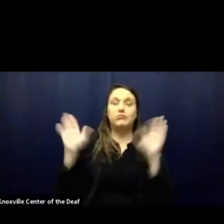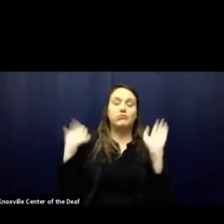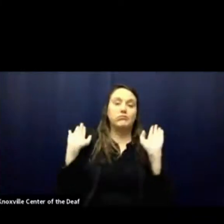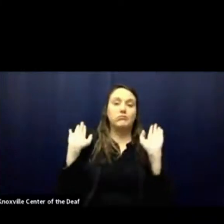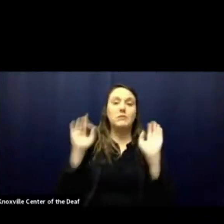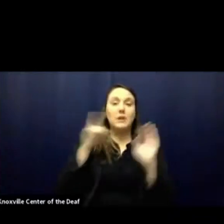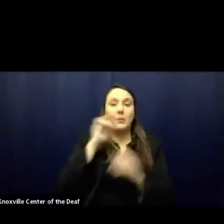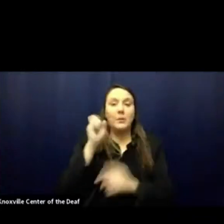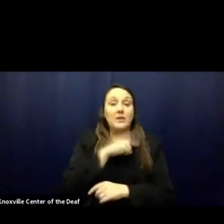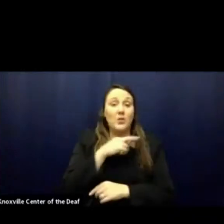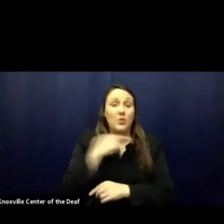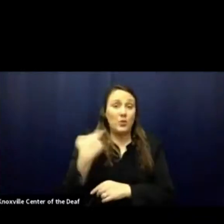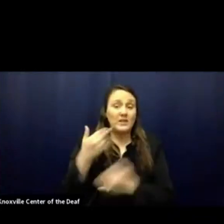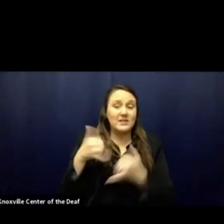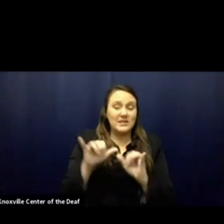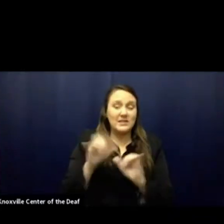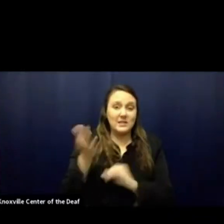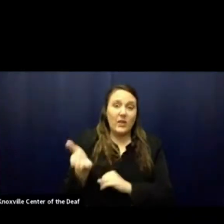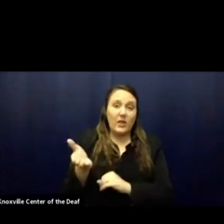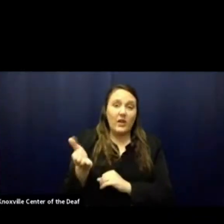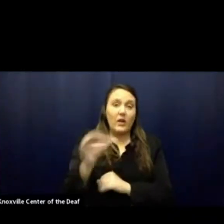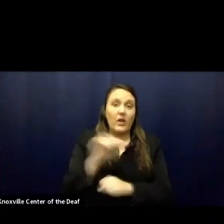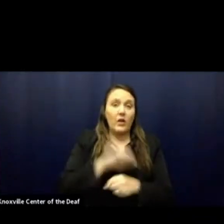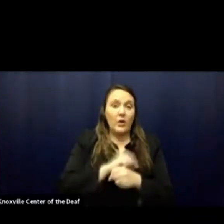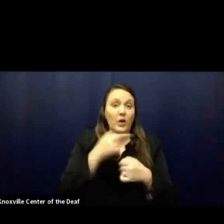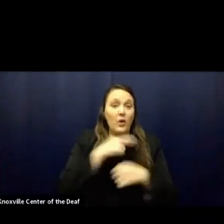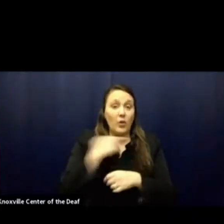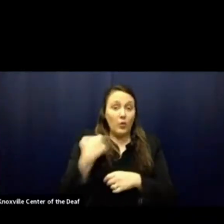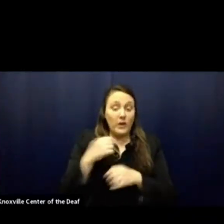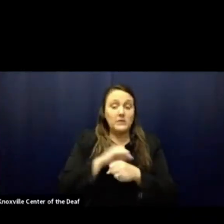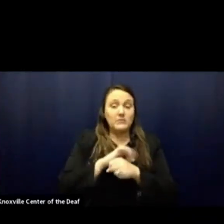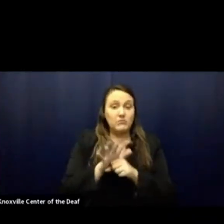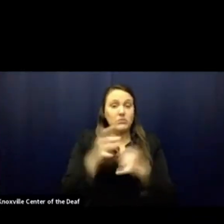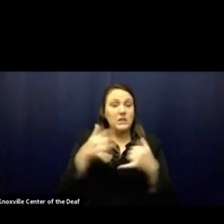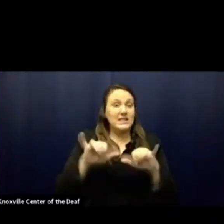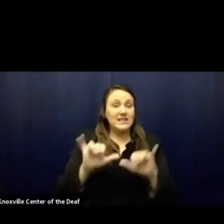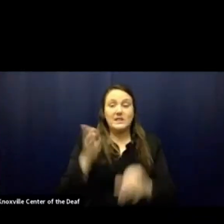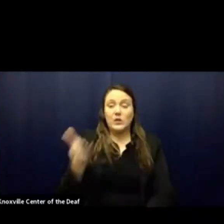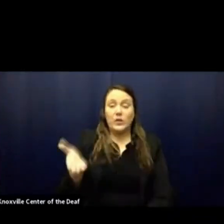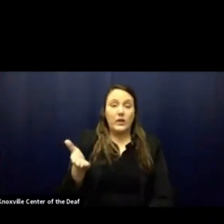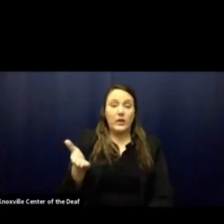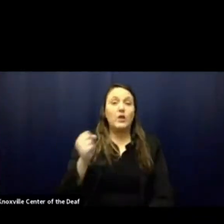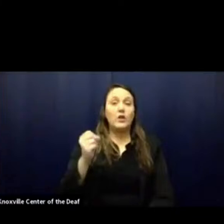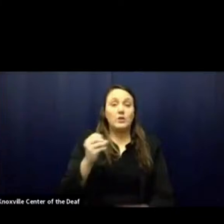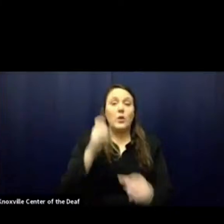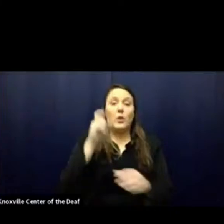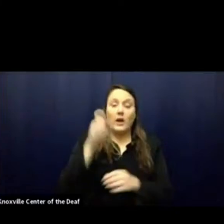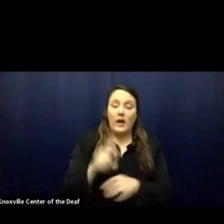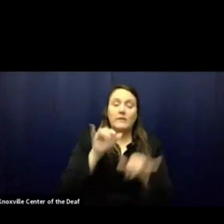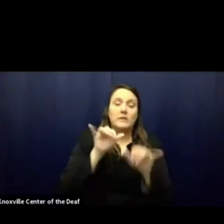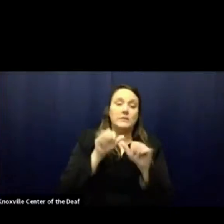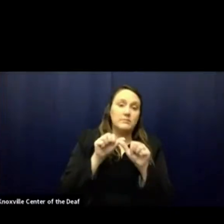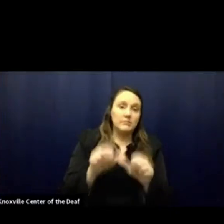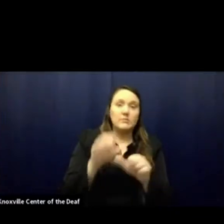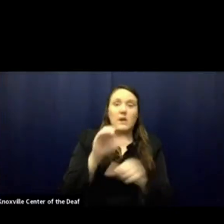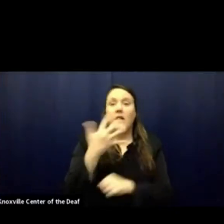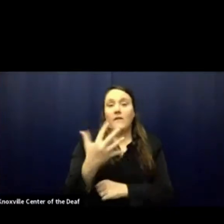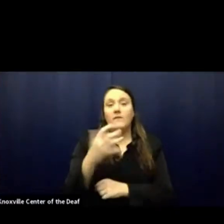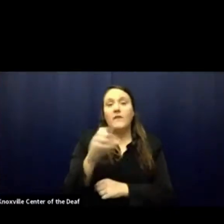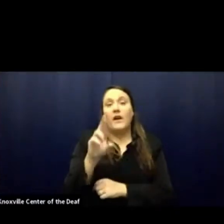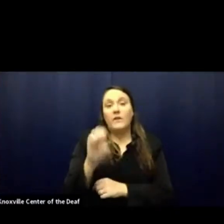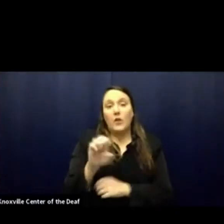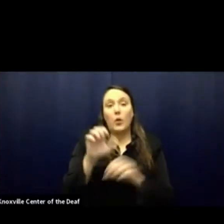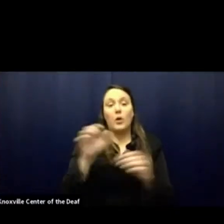there. The risk of COVID-19 still exists. So we have to keep the 5 core actions in place, the mask mandate in place.